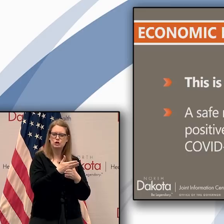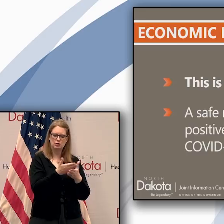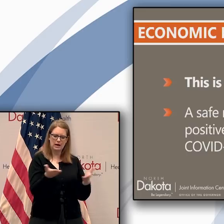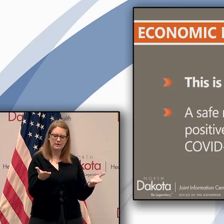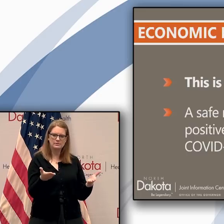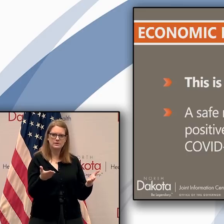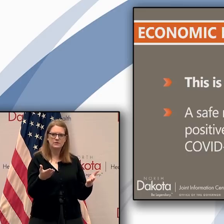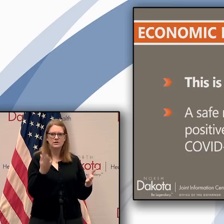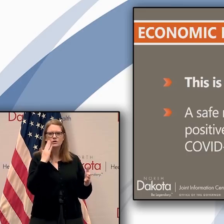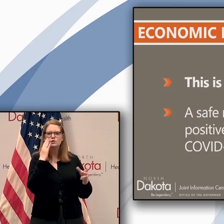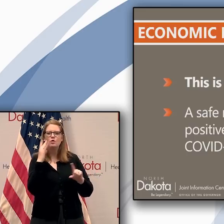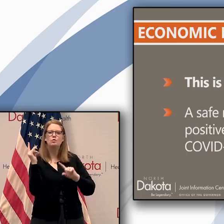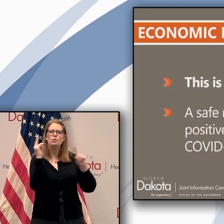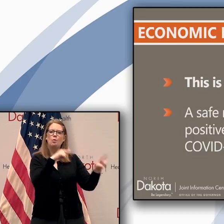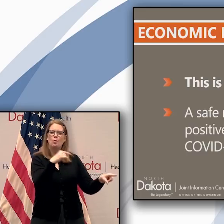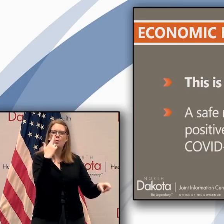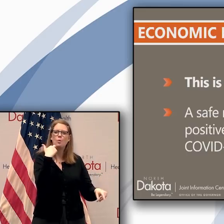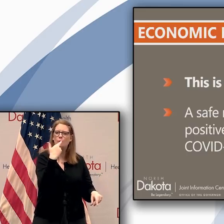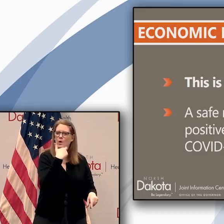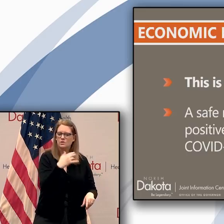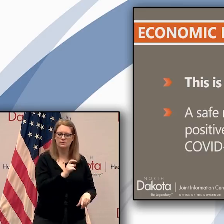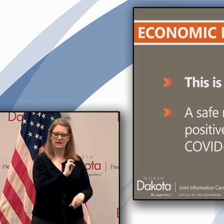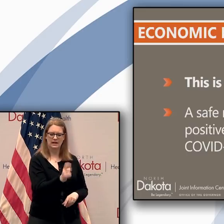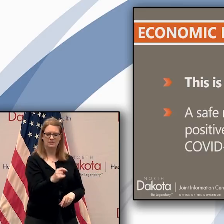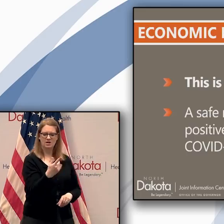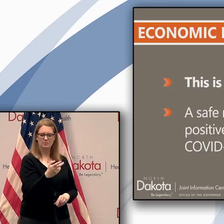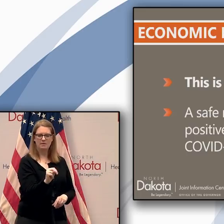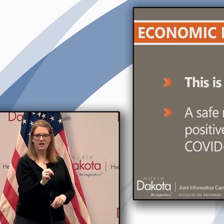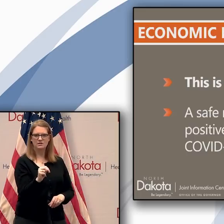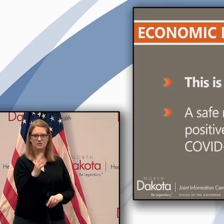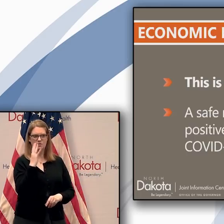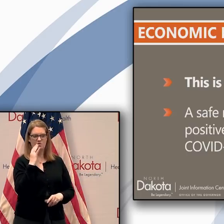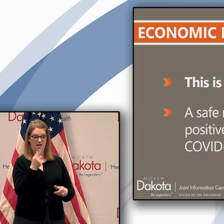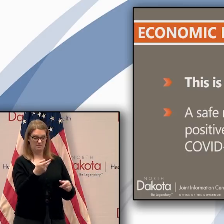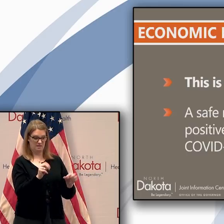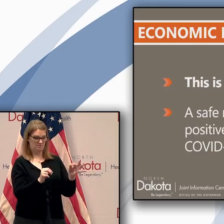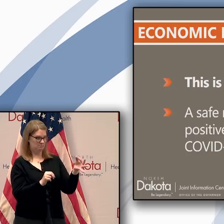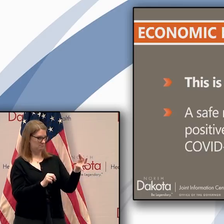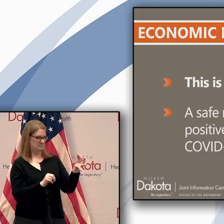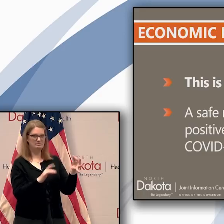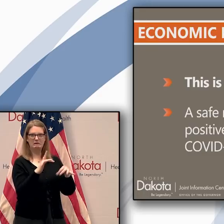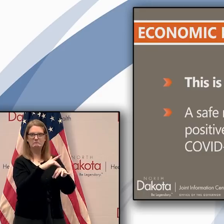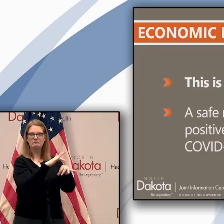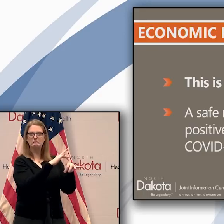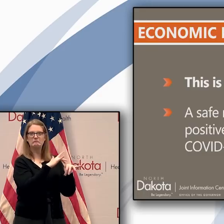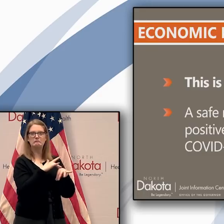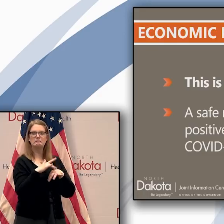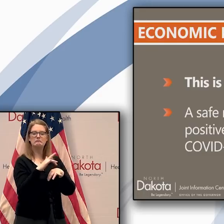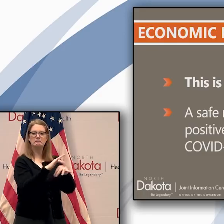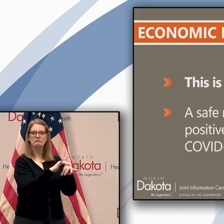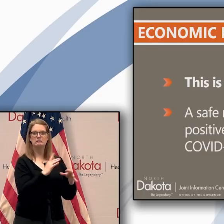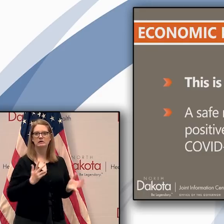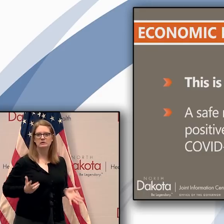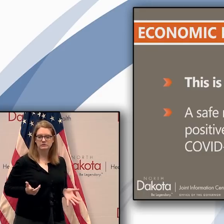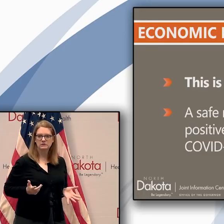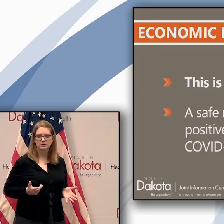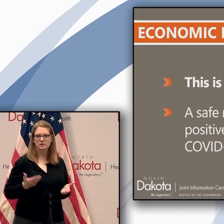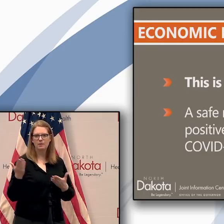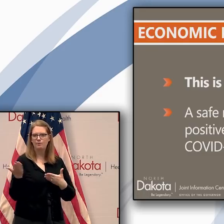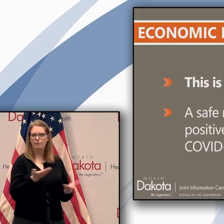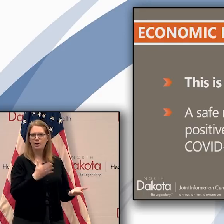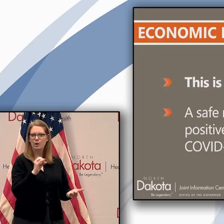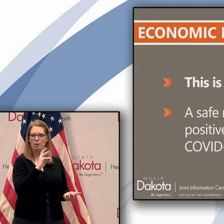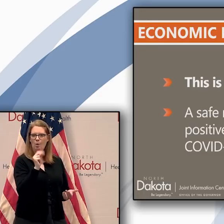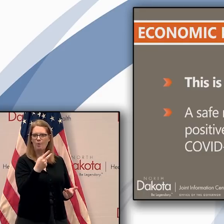mean, if you're used to going to a restaurant and them handing you a pen that's been used by everybody else, sales of pens might go up because either bring your own